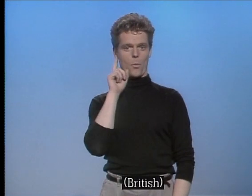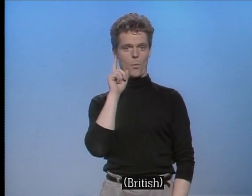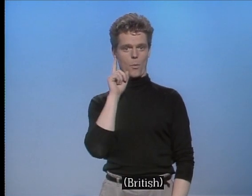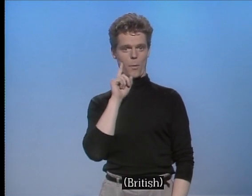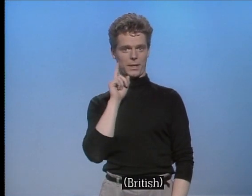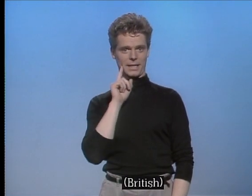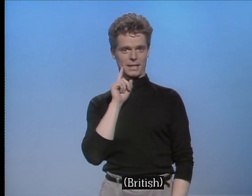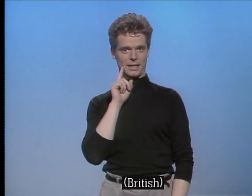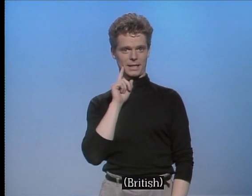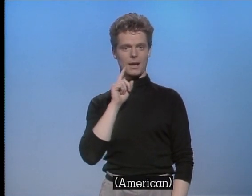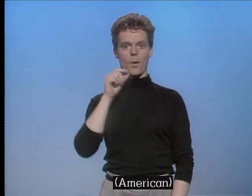British,